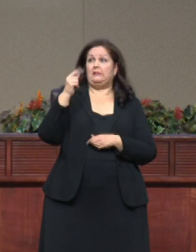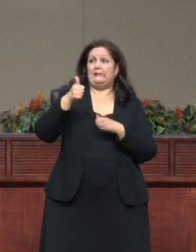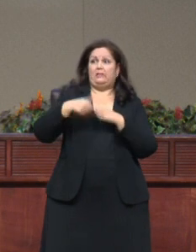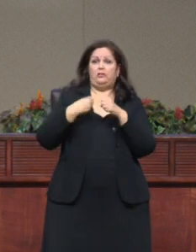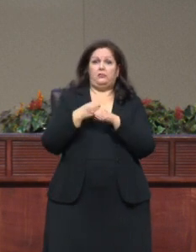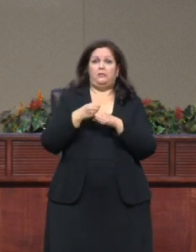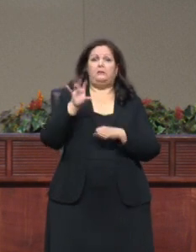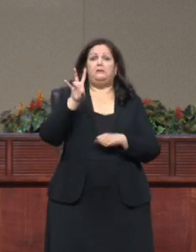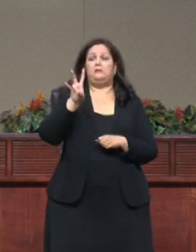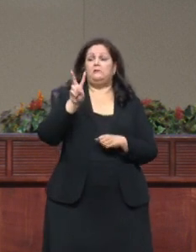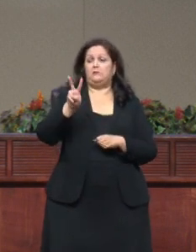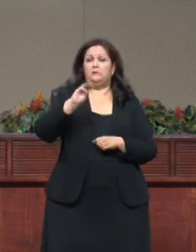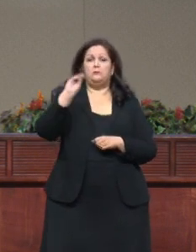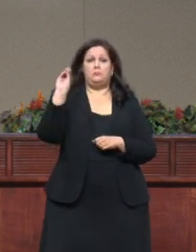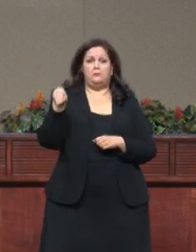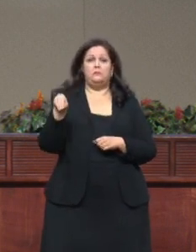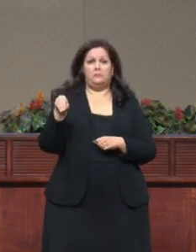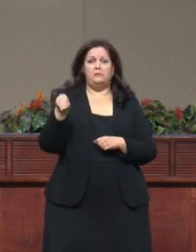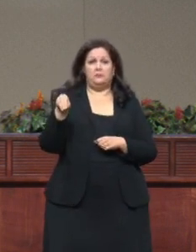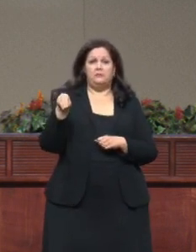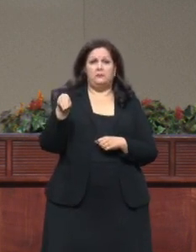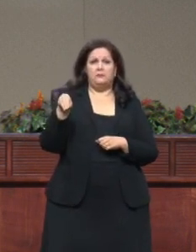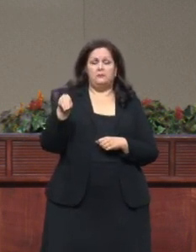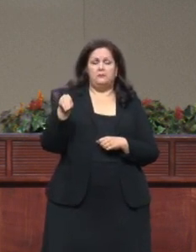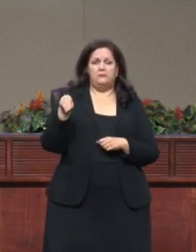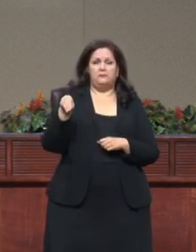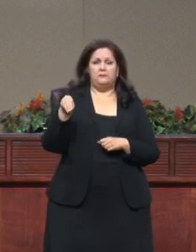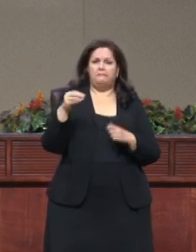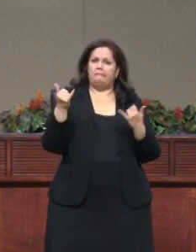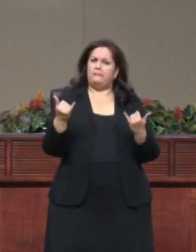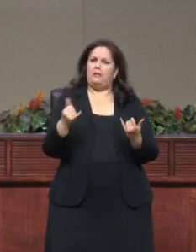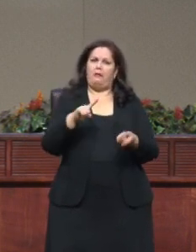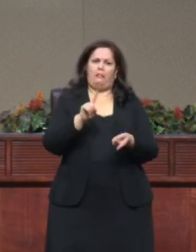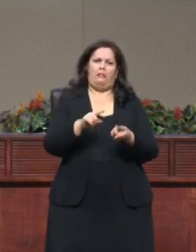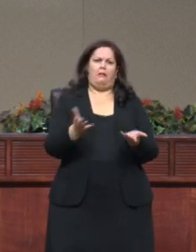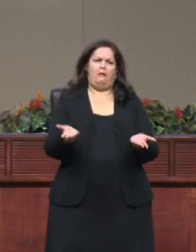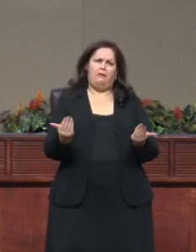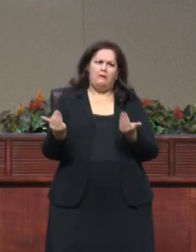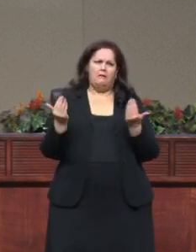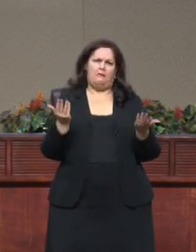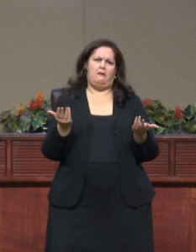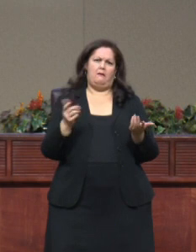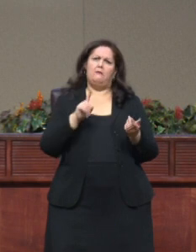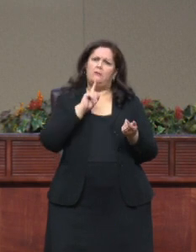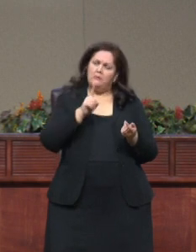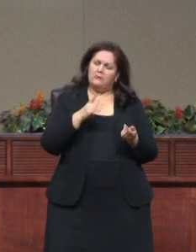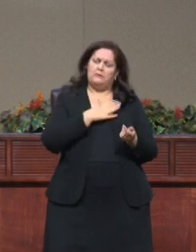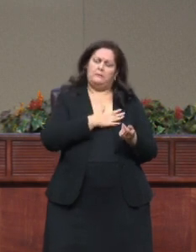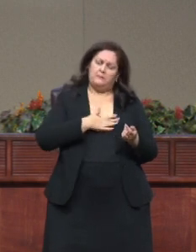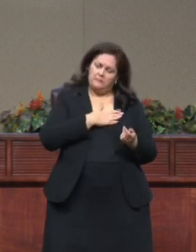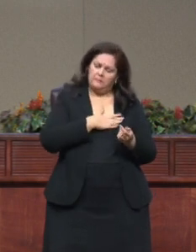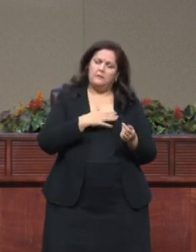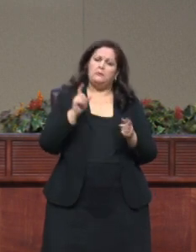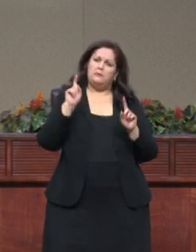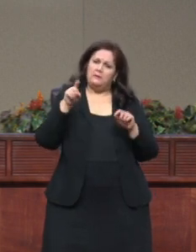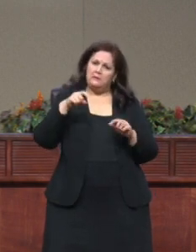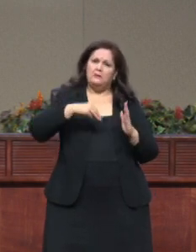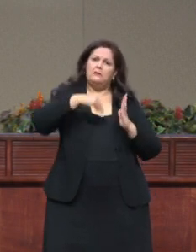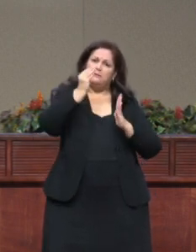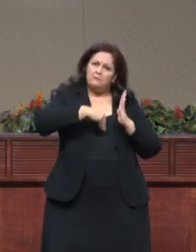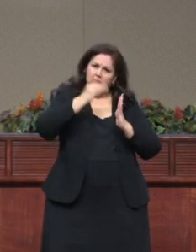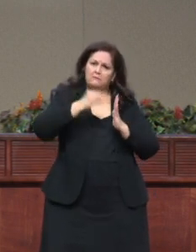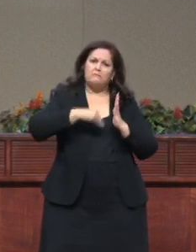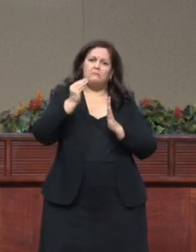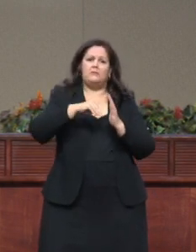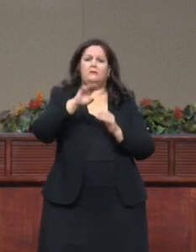in 2010 during the last census. So we really need to work to get the